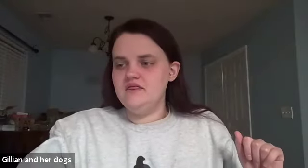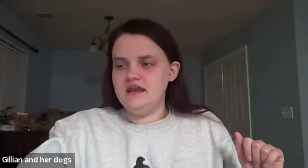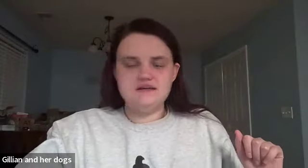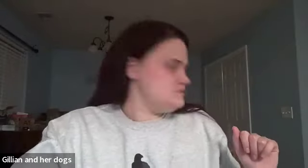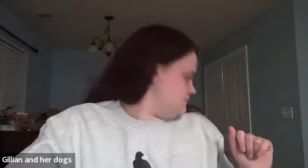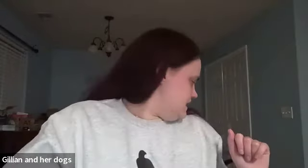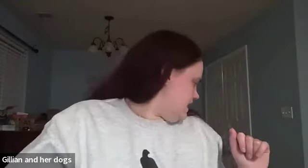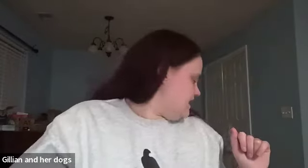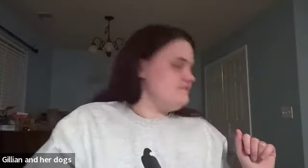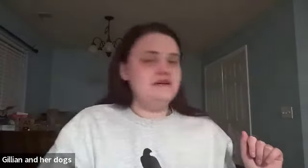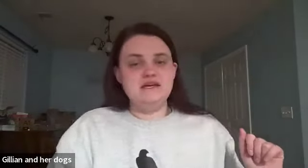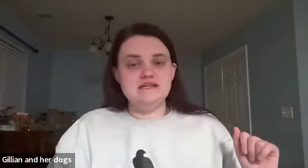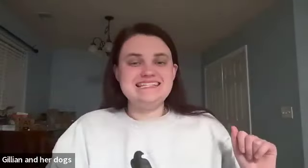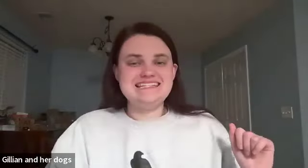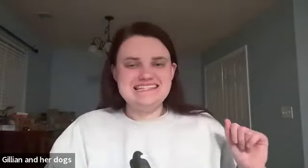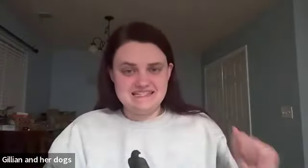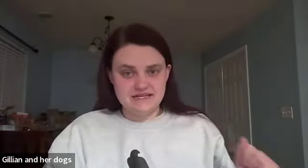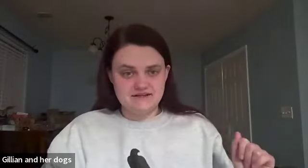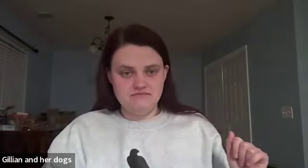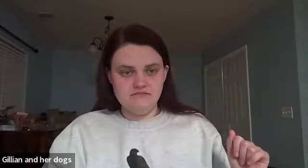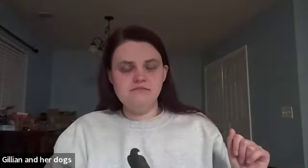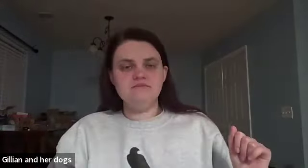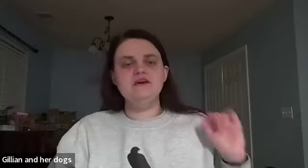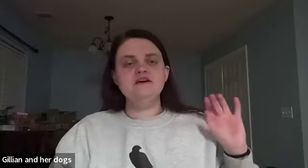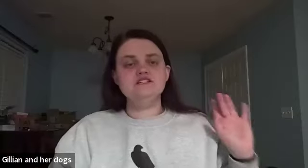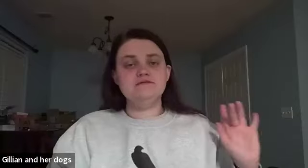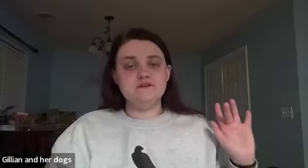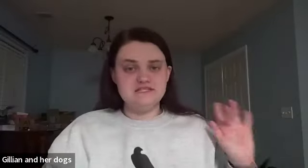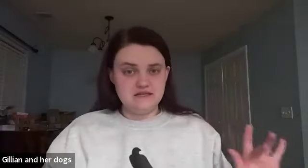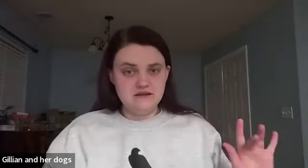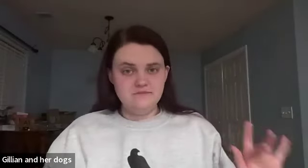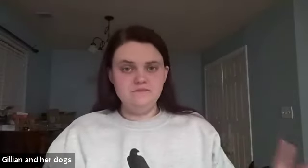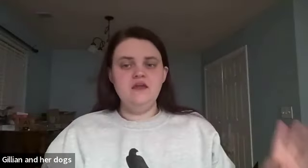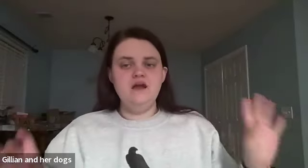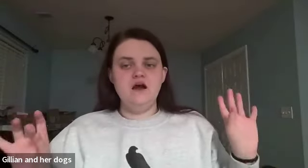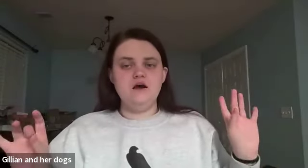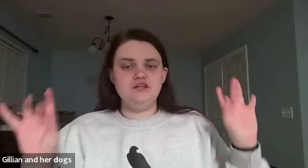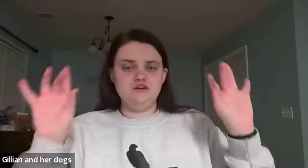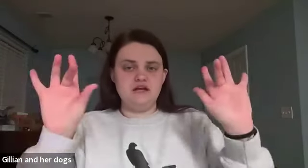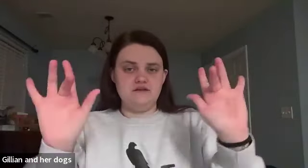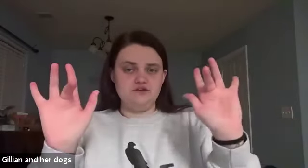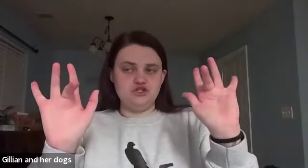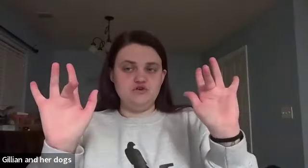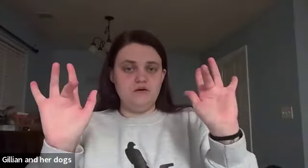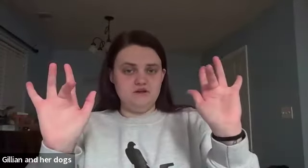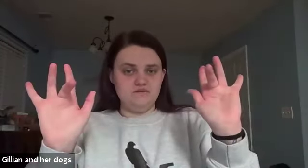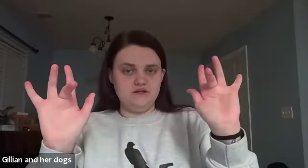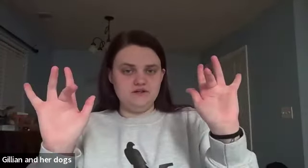The next one we have is sick. So for sick, you're gonna have your two middle